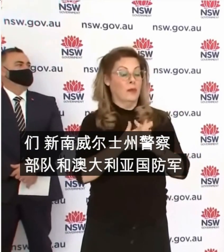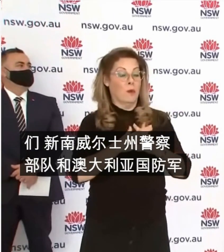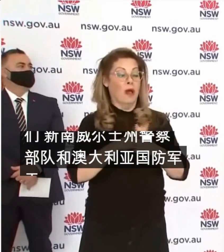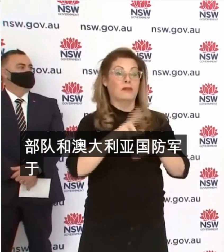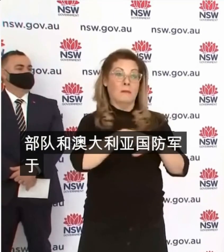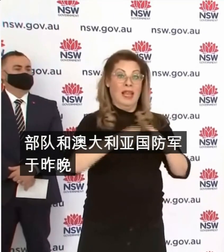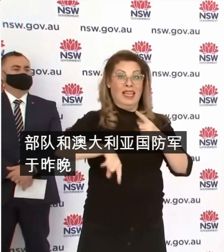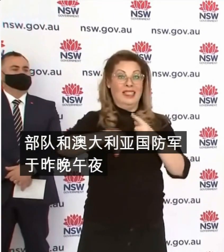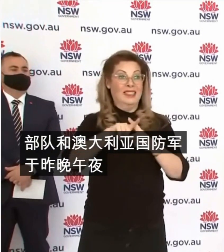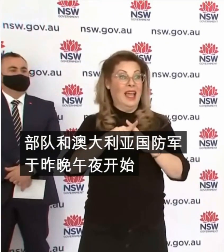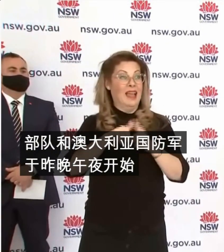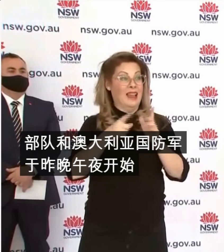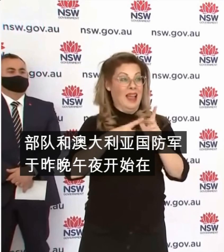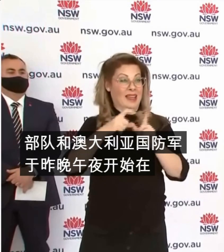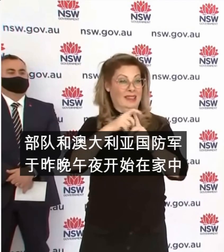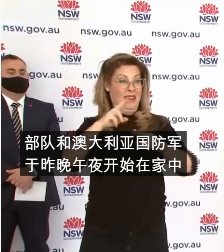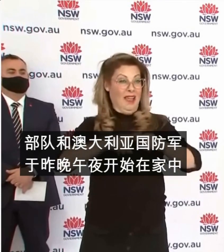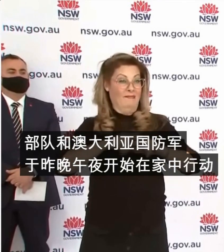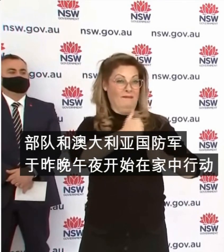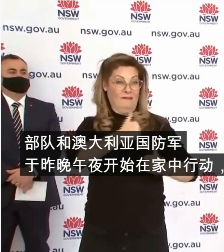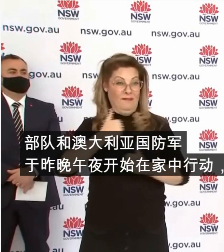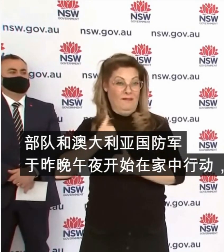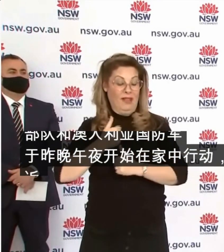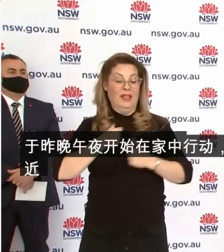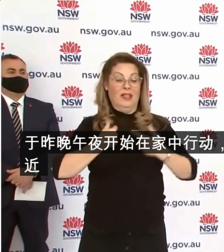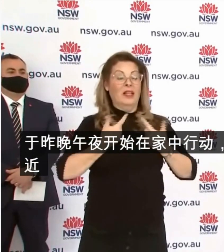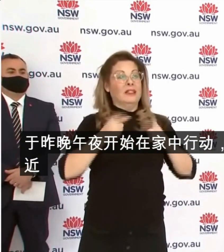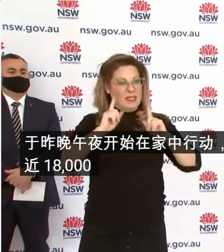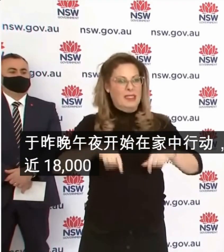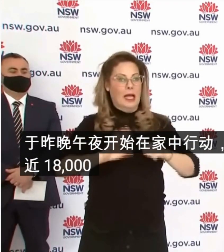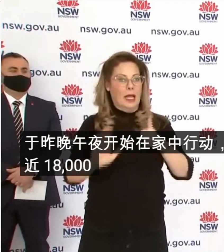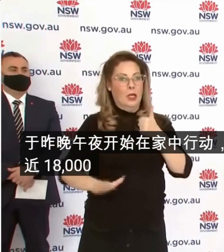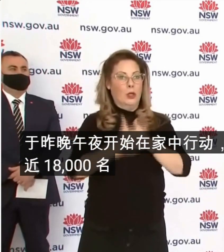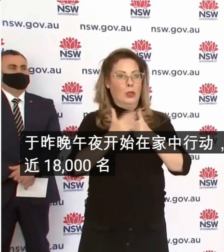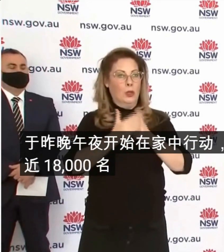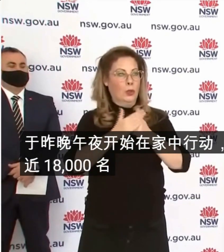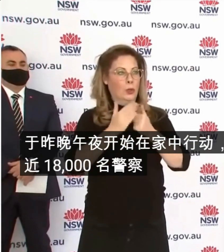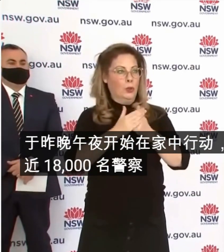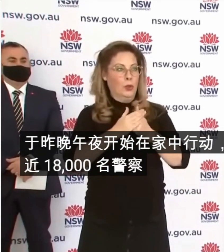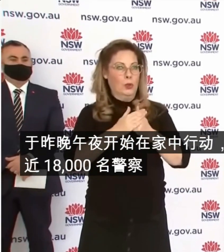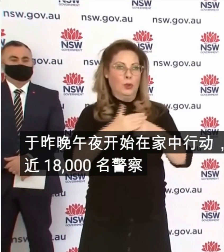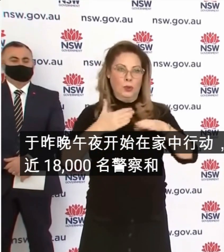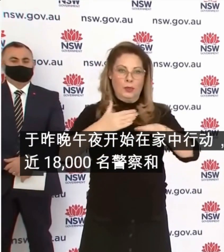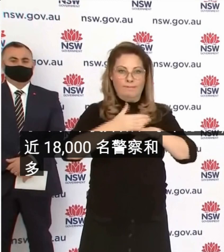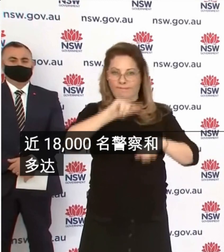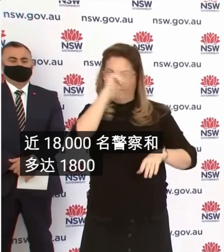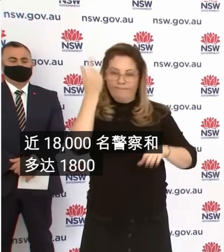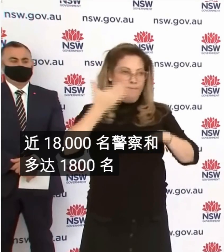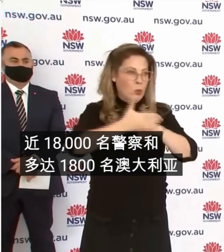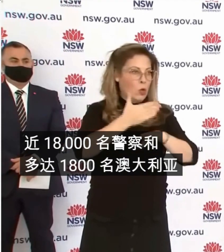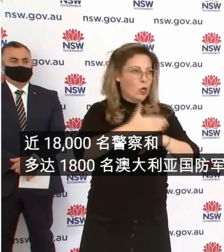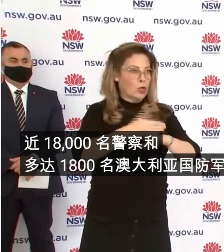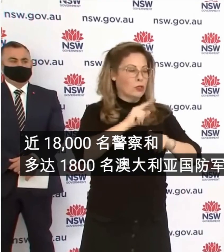Force Operation Stay at Home commenced at midnight last night. Nearly 18,000 police and what will build